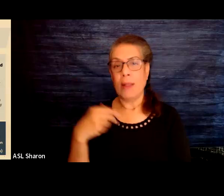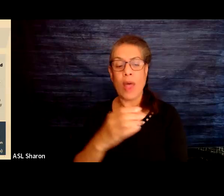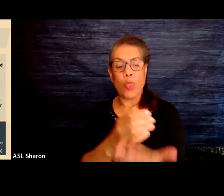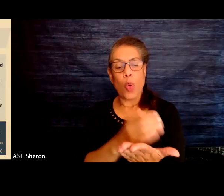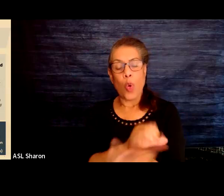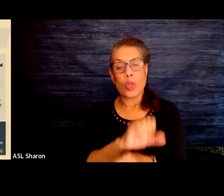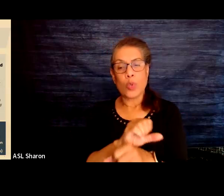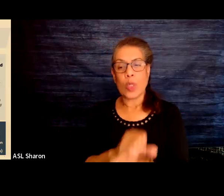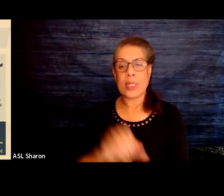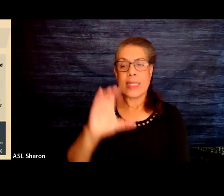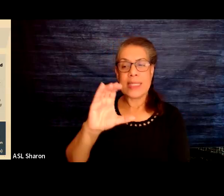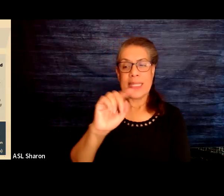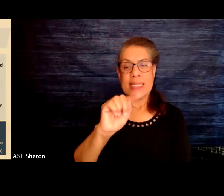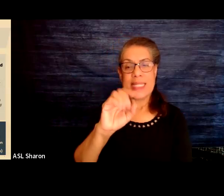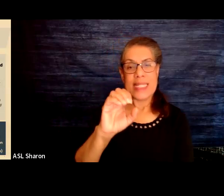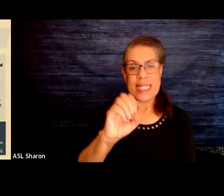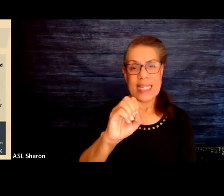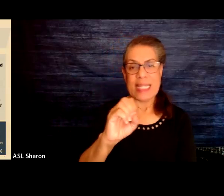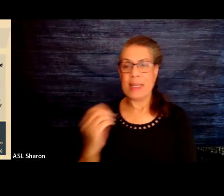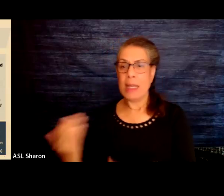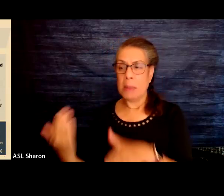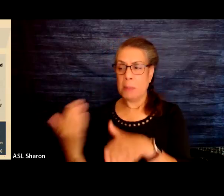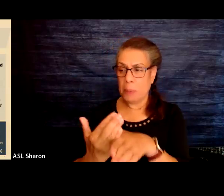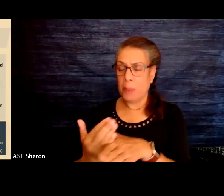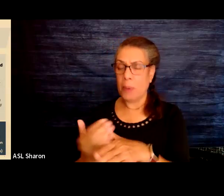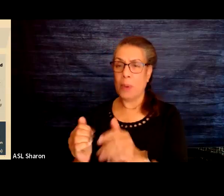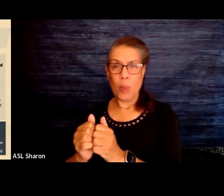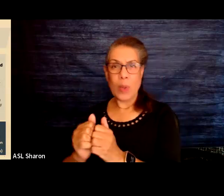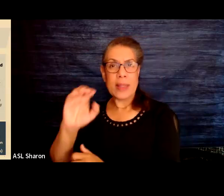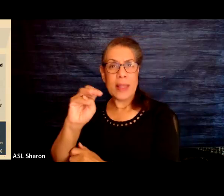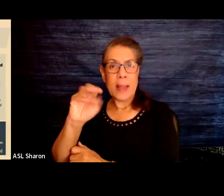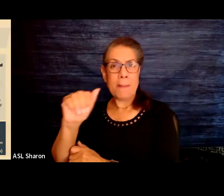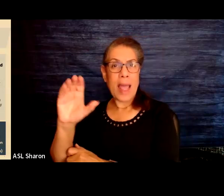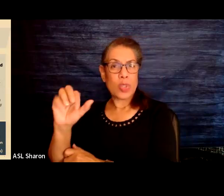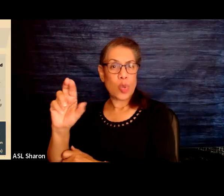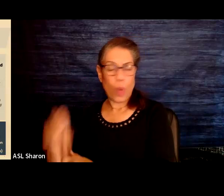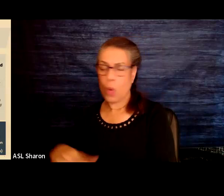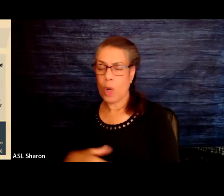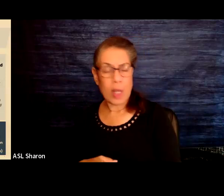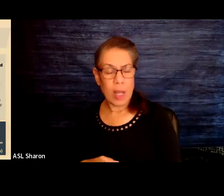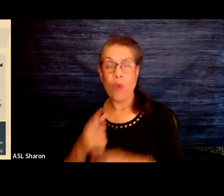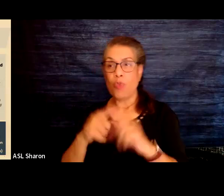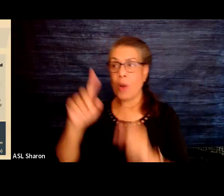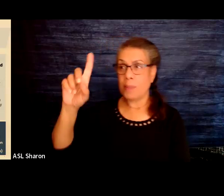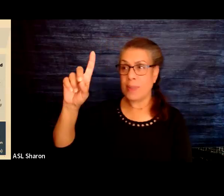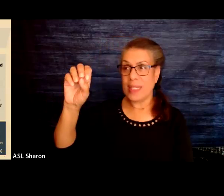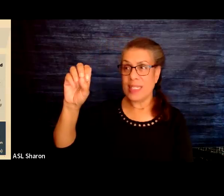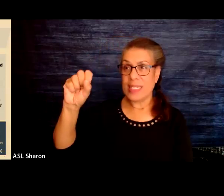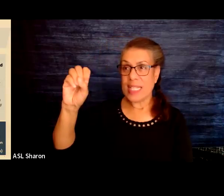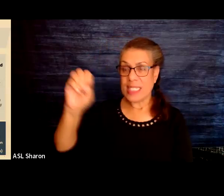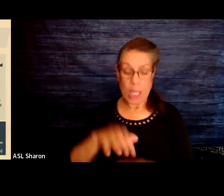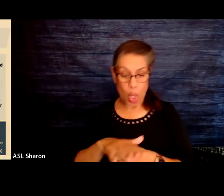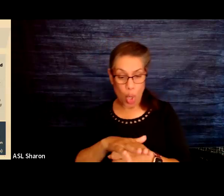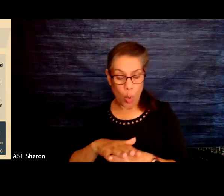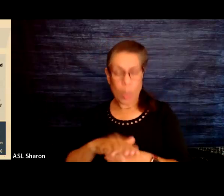in CTE and innovation career pathways interfere with Mass Core, and it's actually in the planning process, both from DESE and locally, we ensure